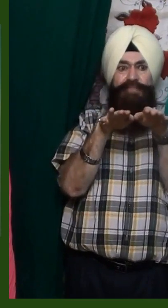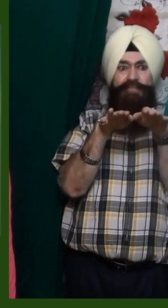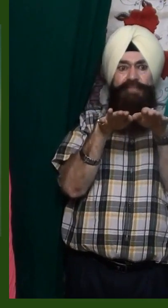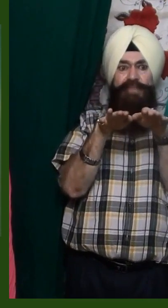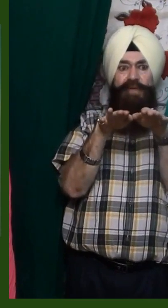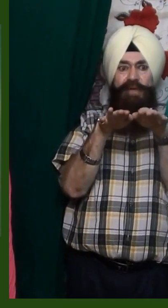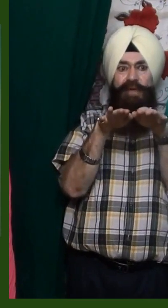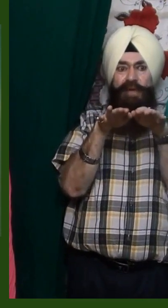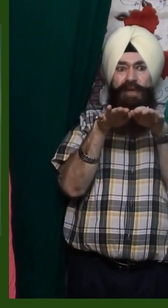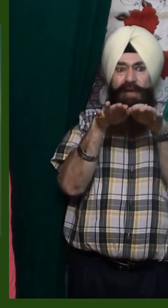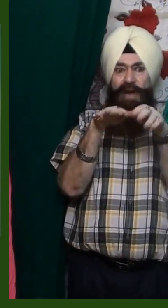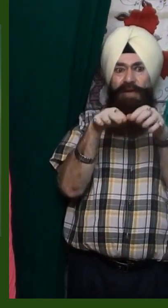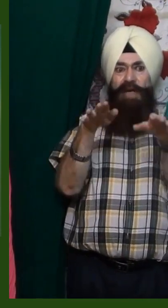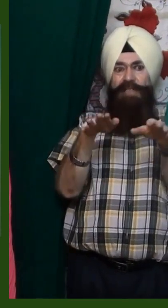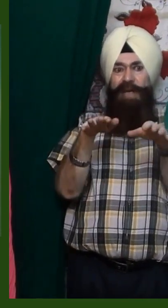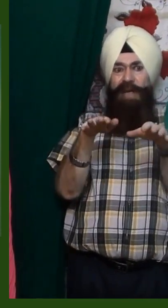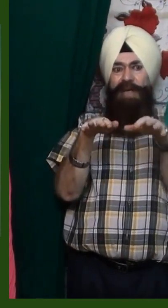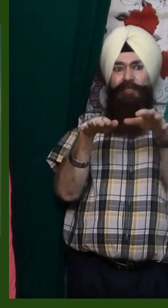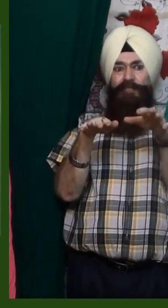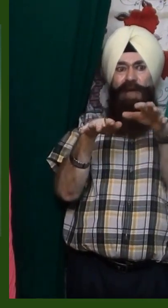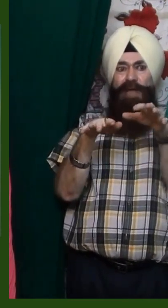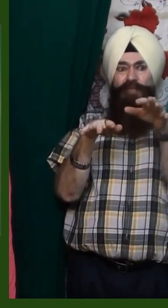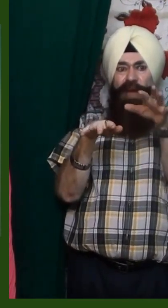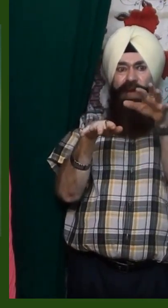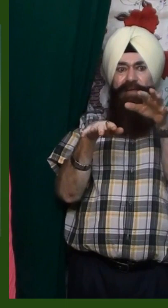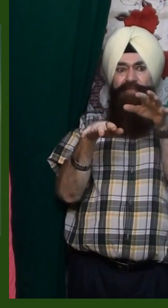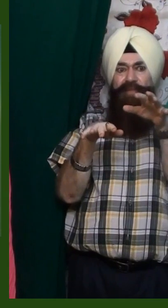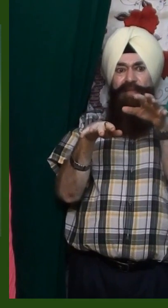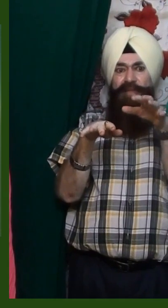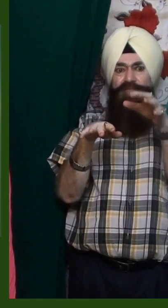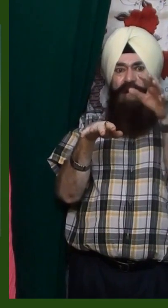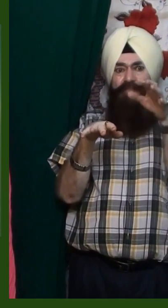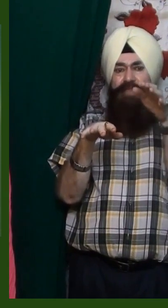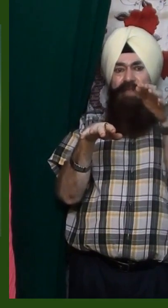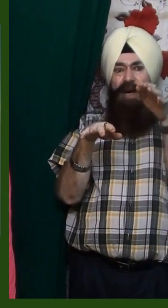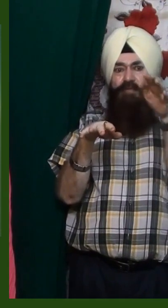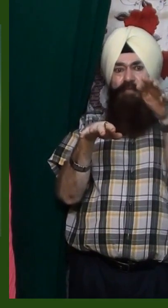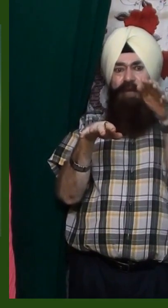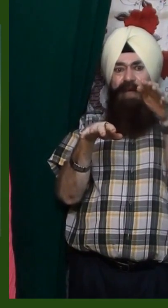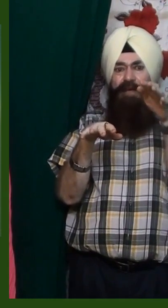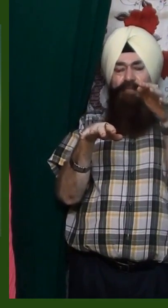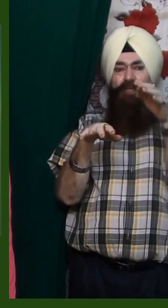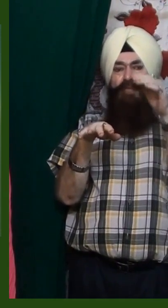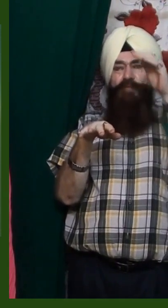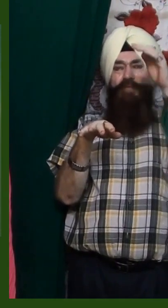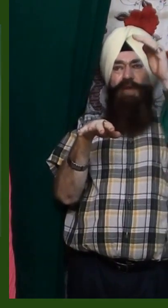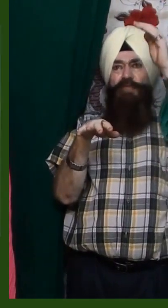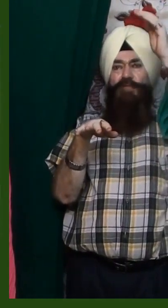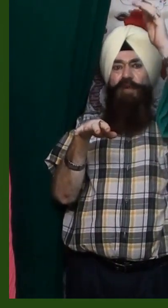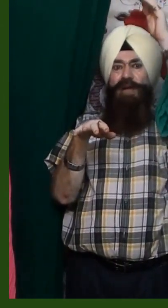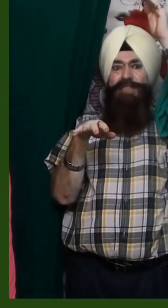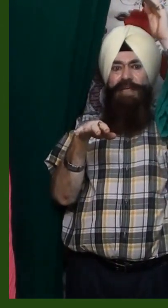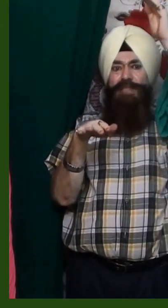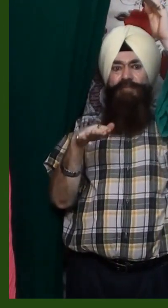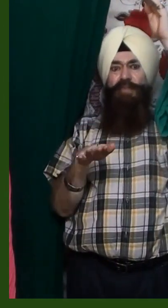another. Now, on the other hand, if my friend jumps out of plane from a very,